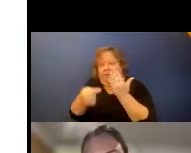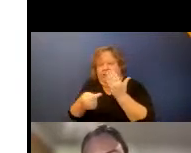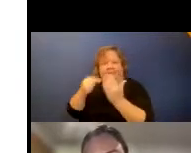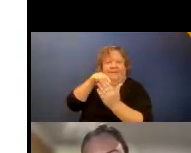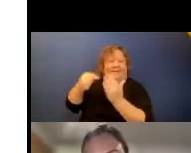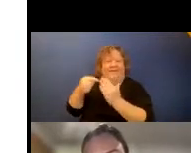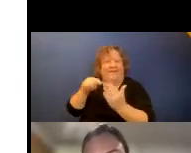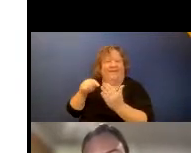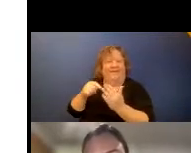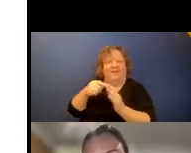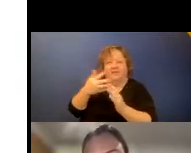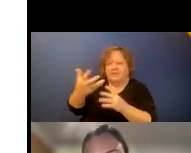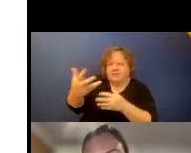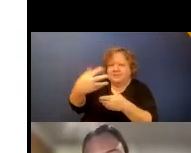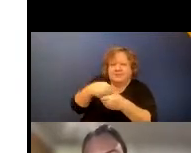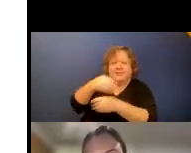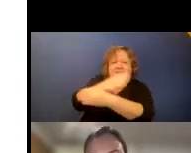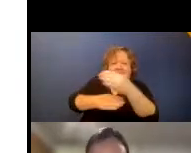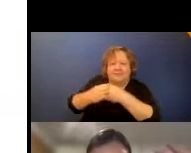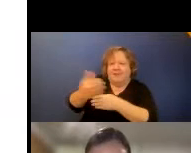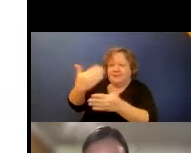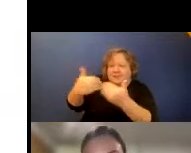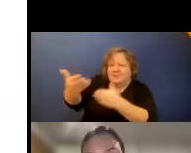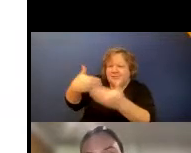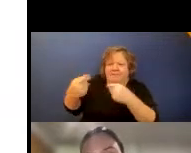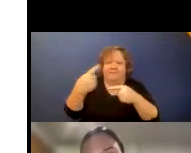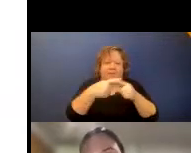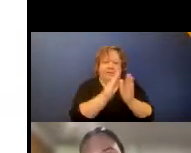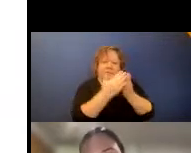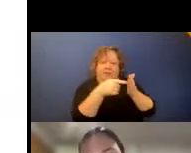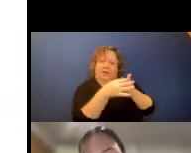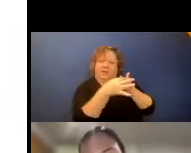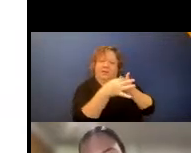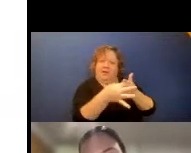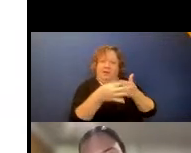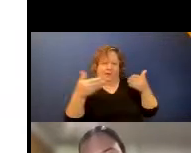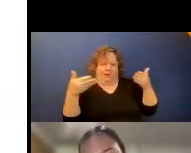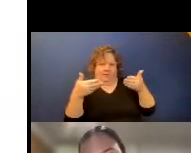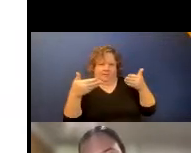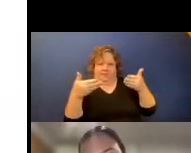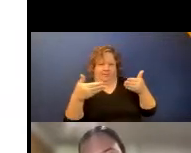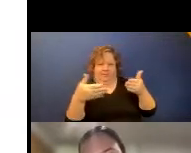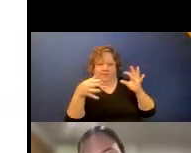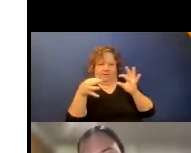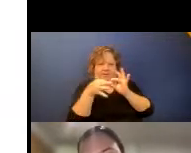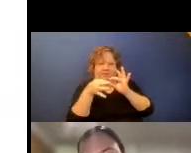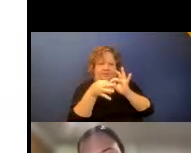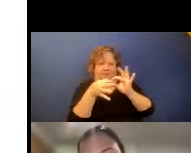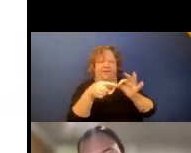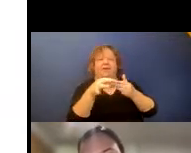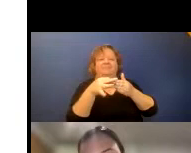most relevant to your work. And that module can sort of be engaged with in any number of ways as